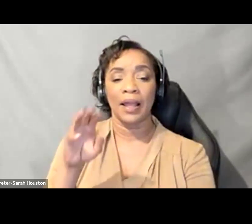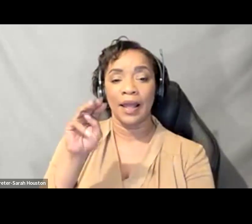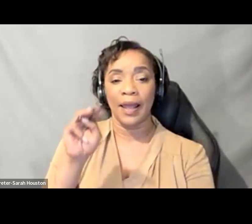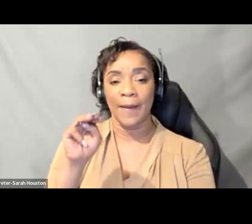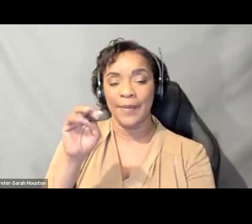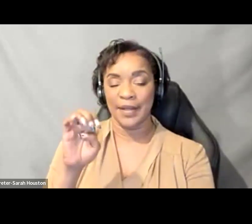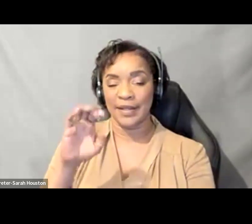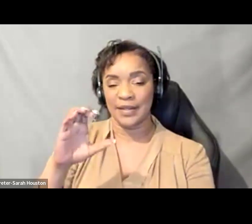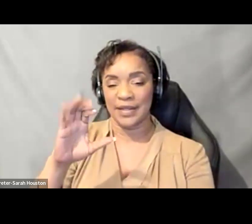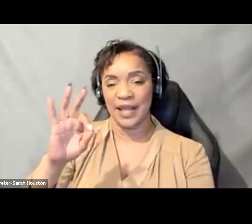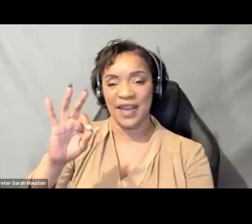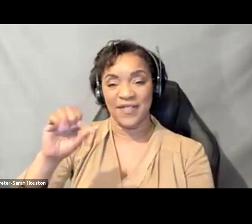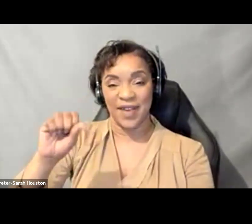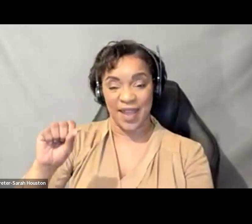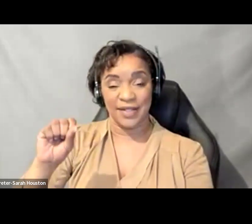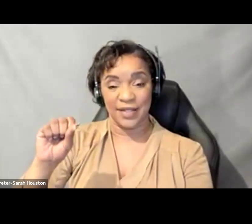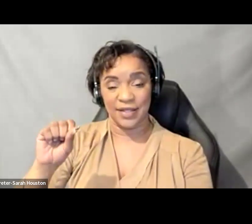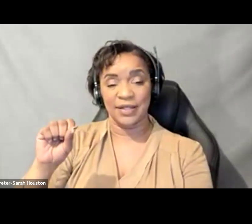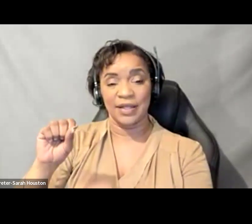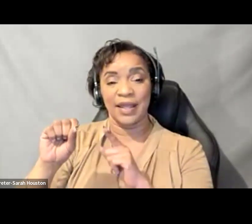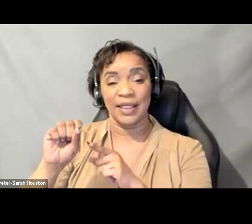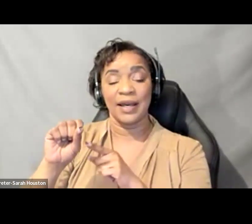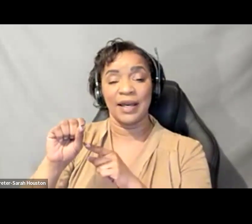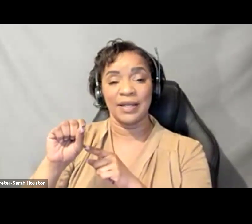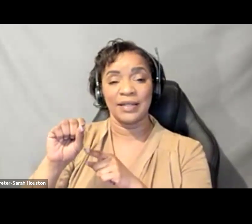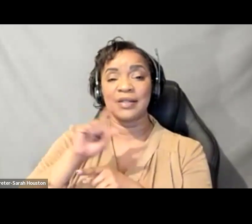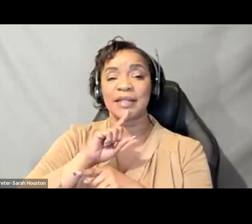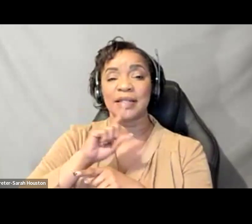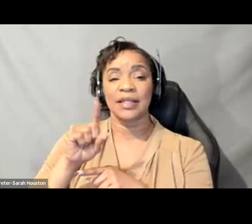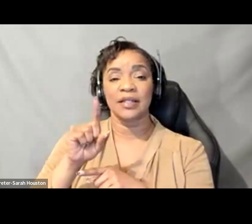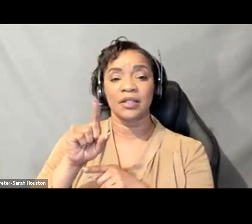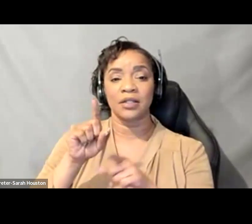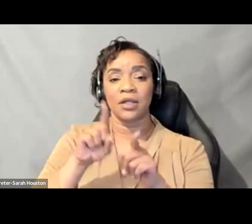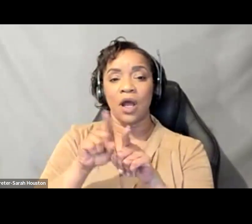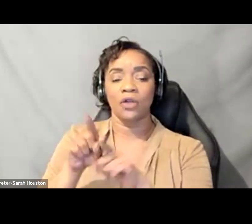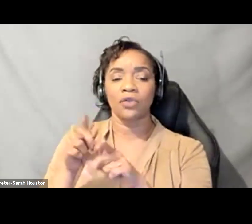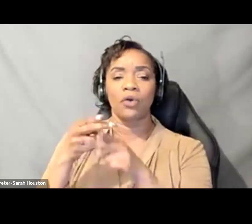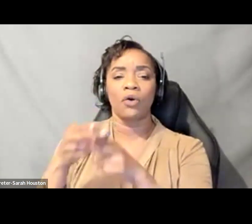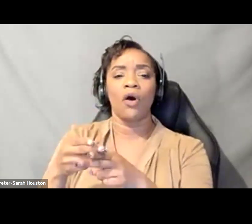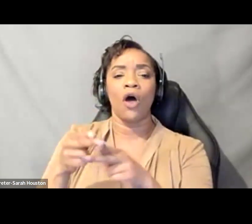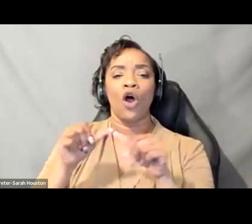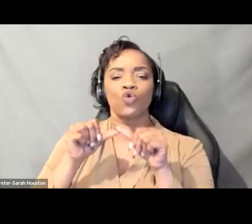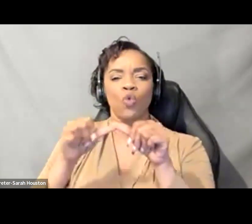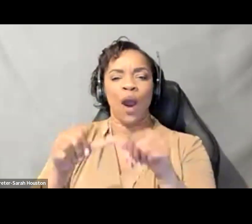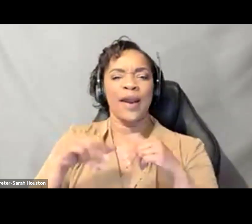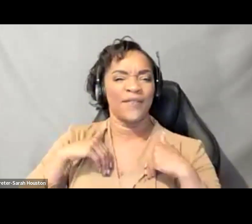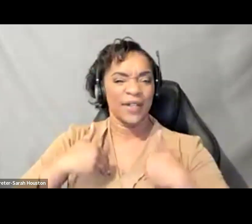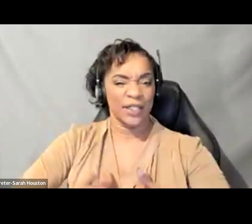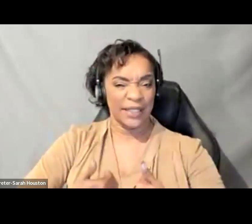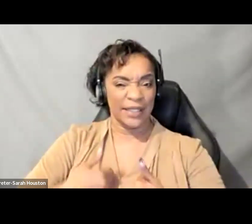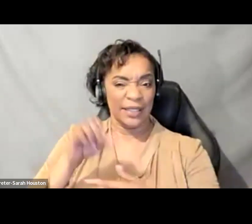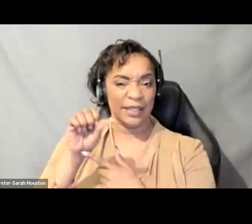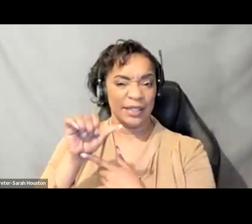or myalgic encephalomyelitis, which is, also sometimes known as a chronic fatigue syndrome.